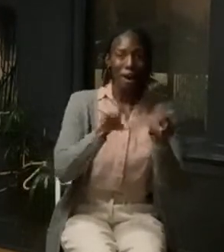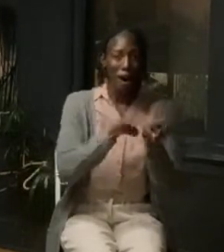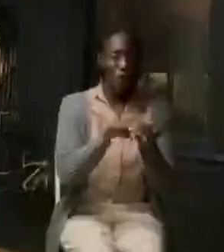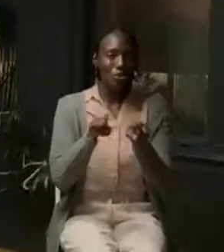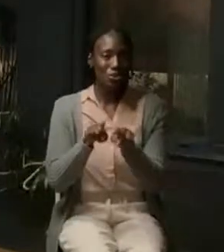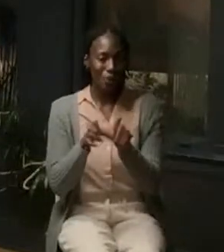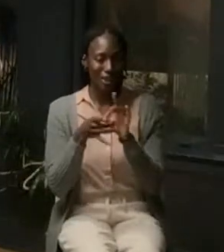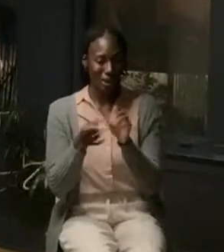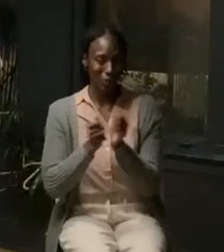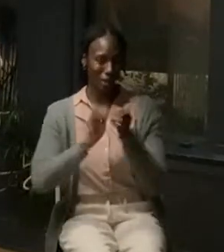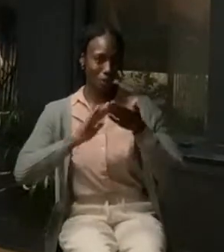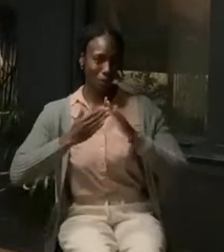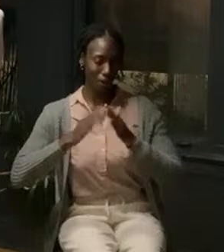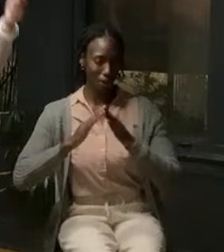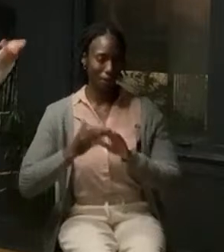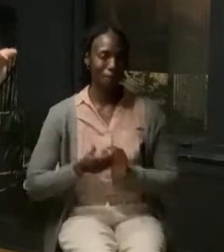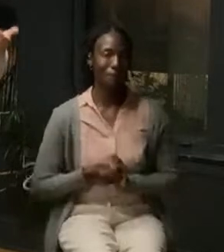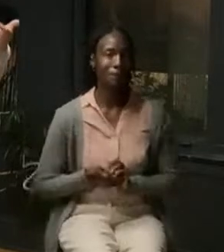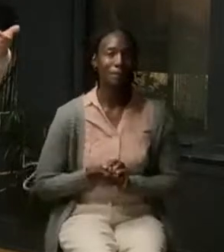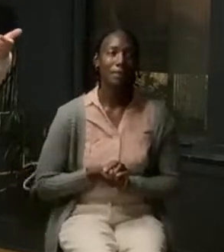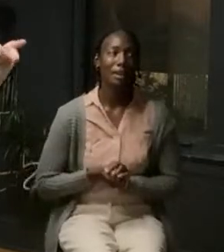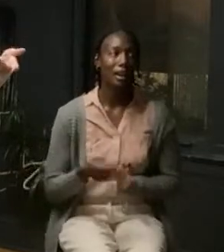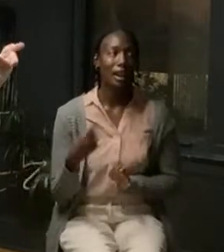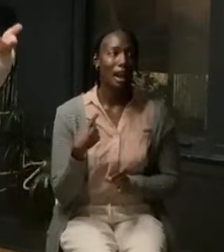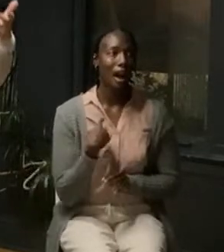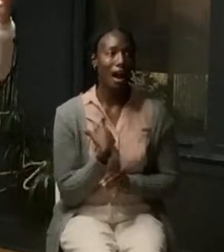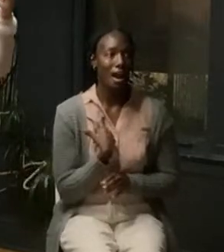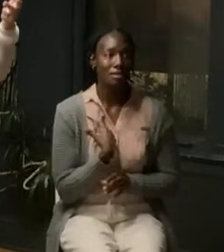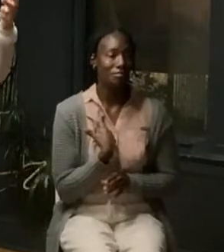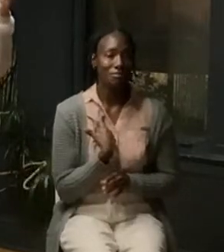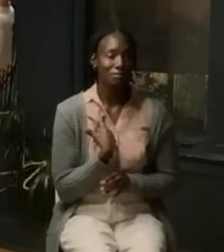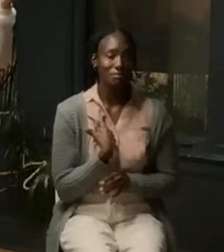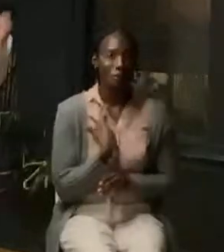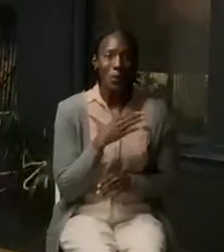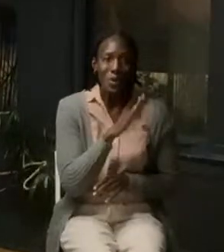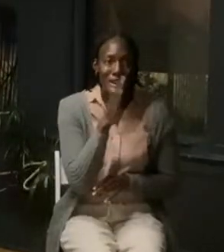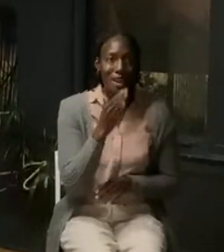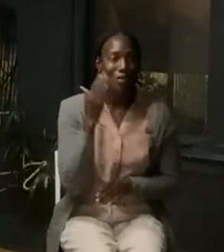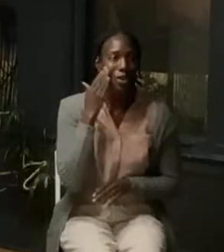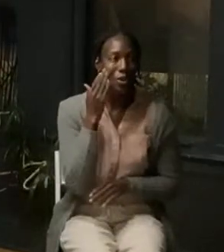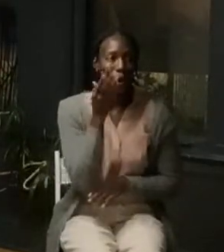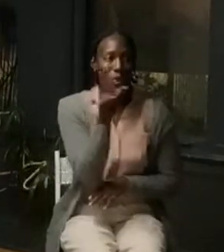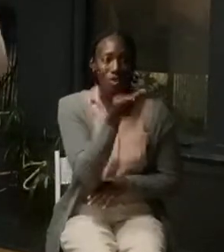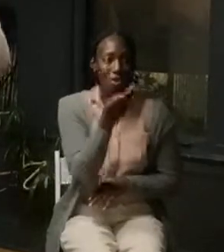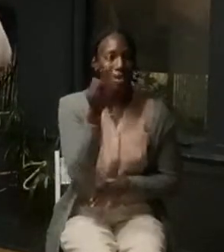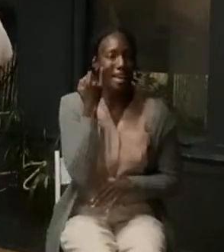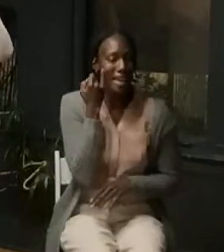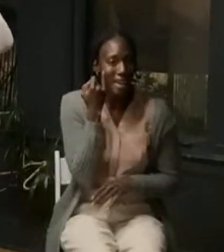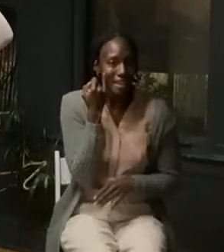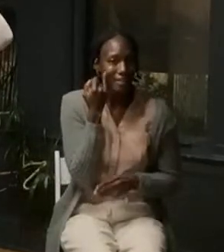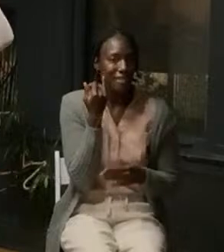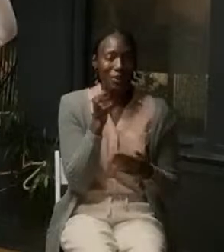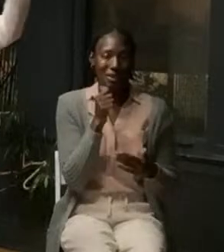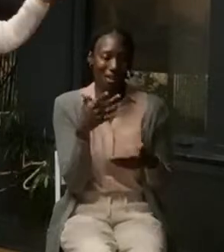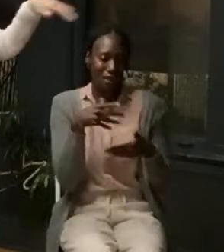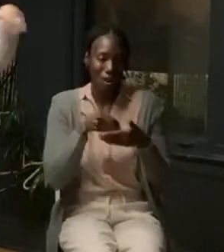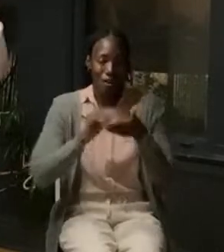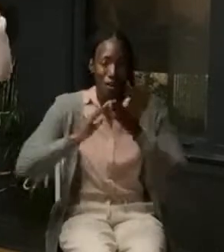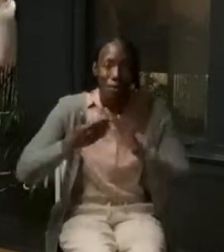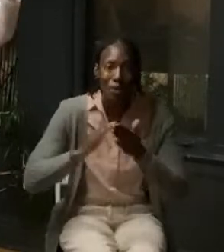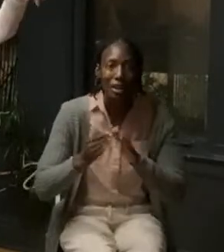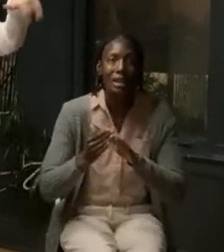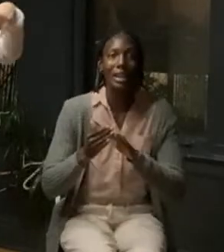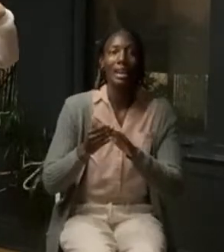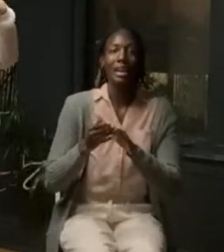community. And I wouldn't know these folks if it weren't for community, for the